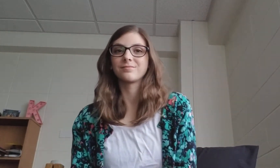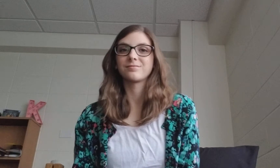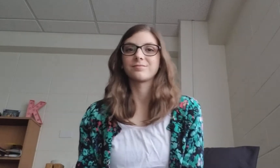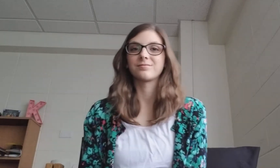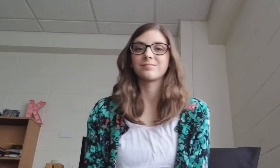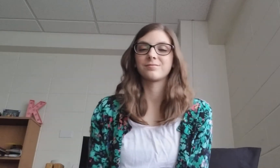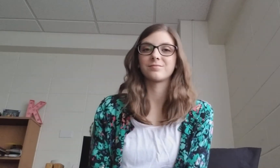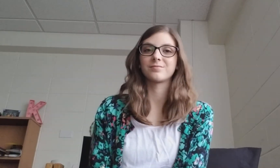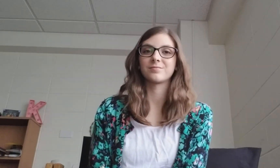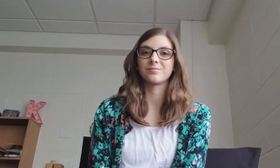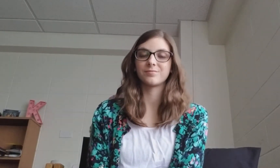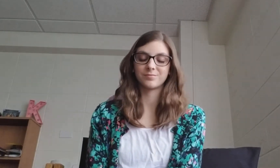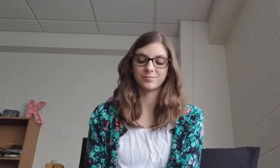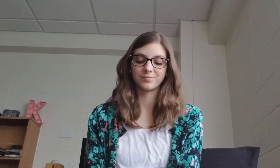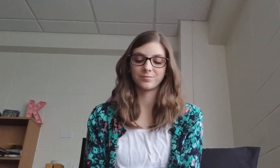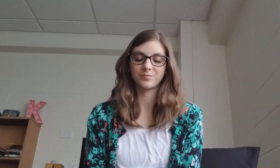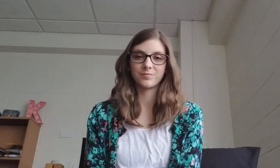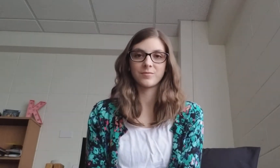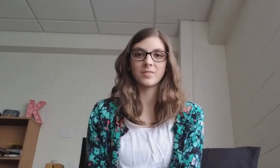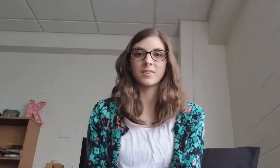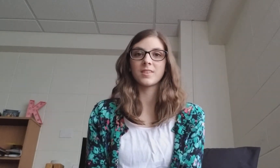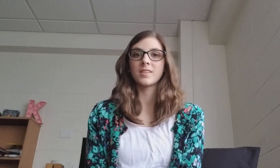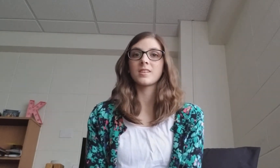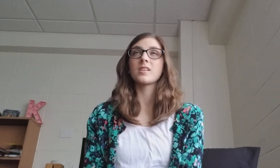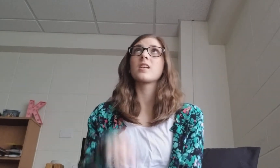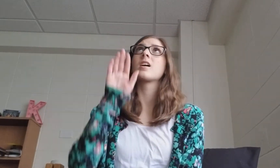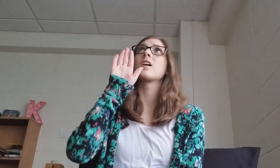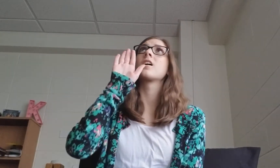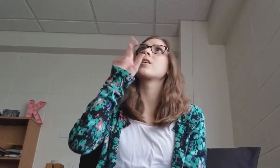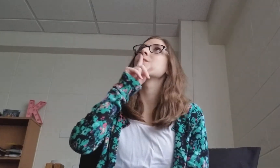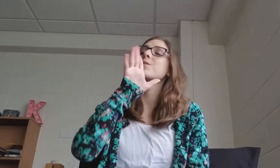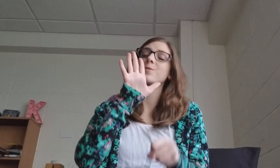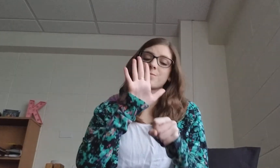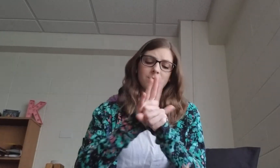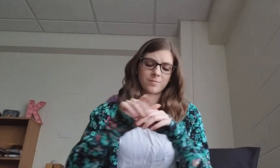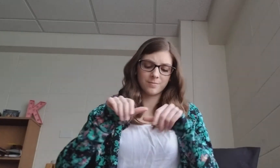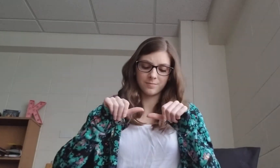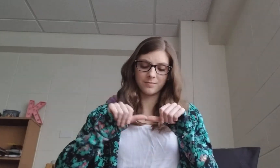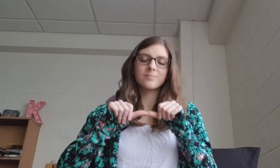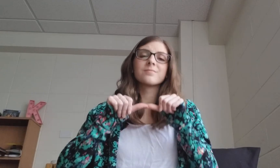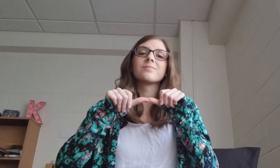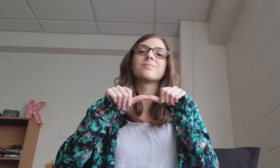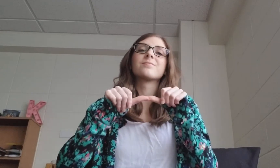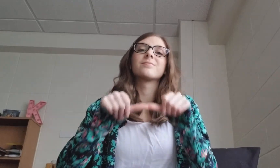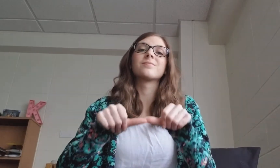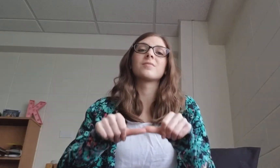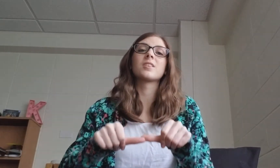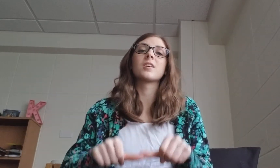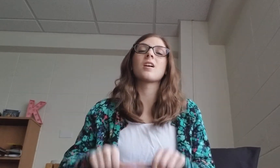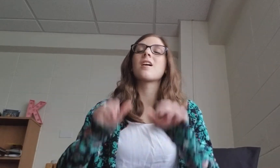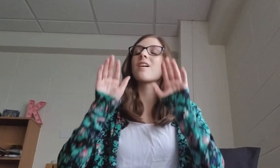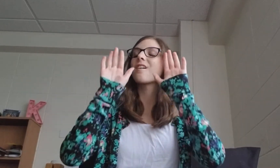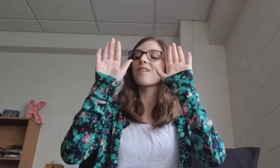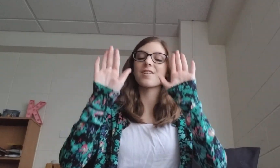promise still stands Great